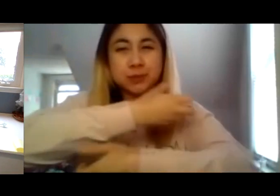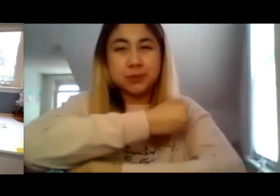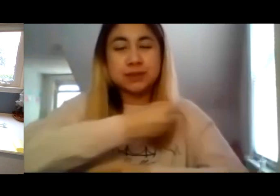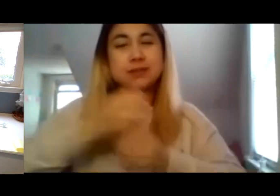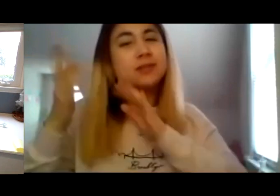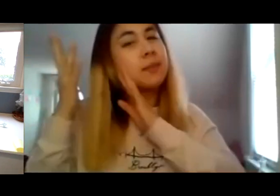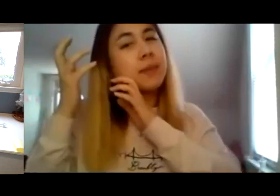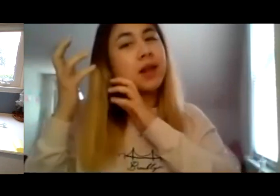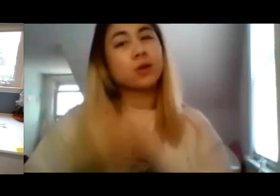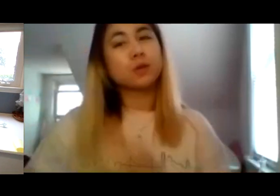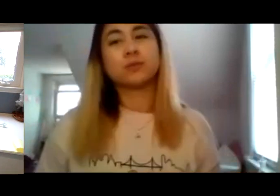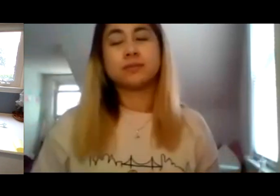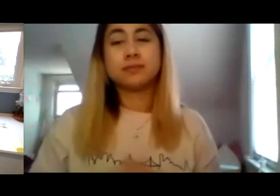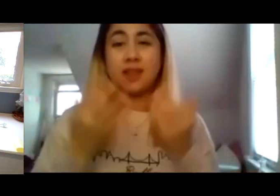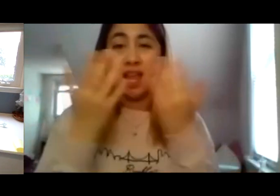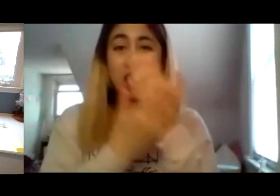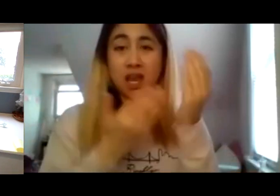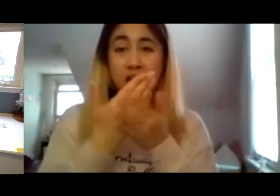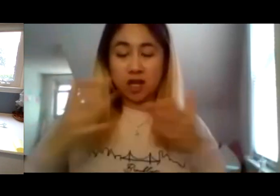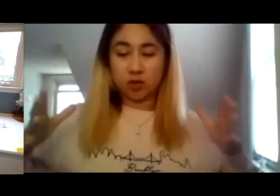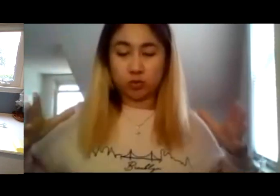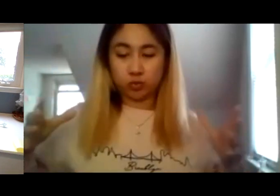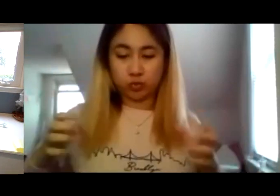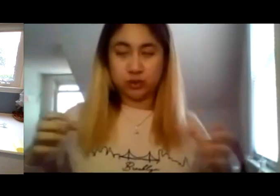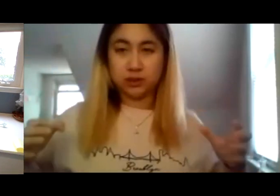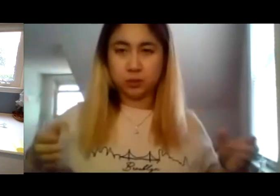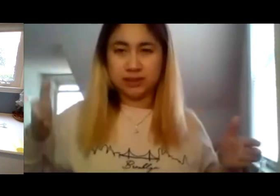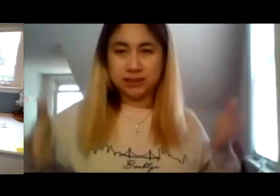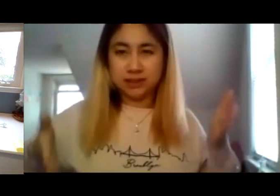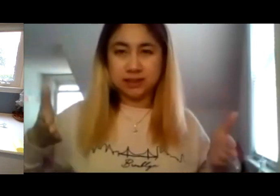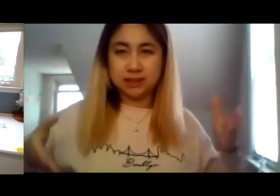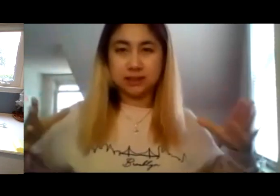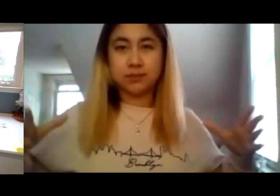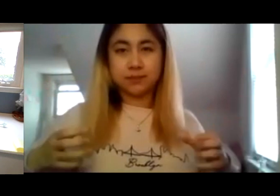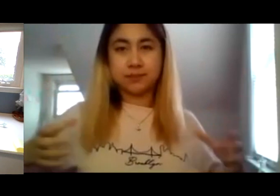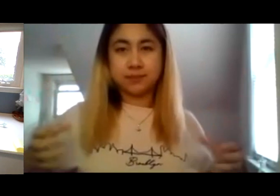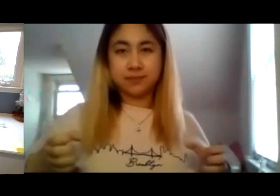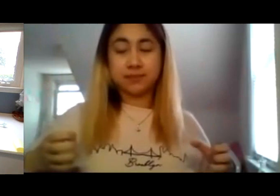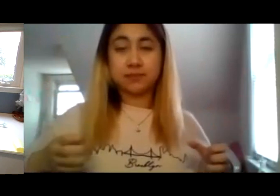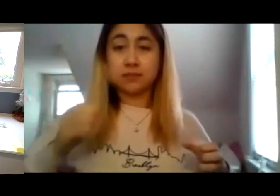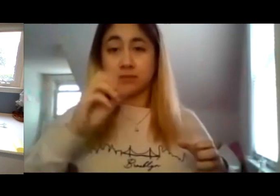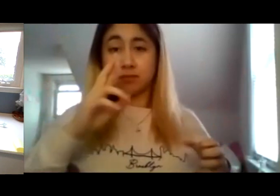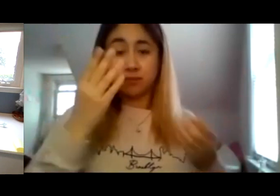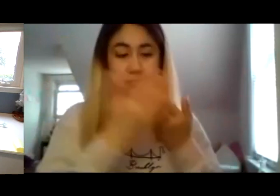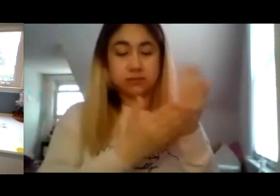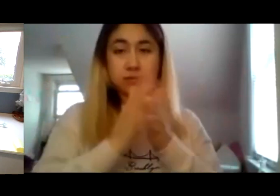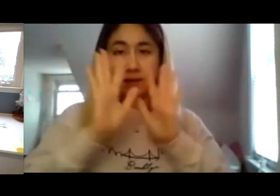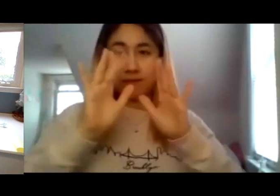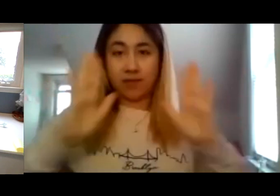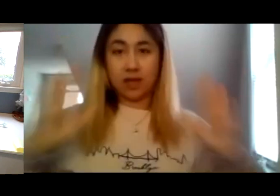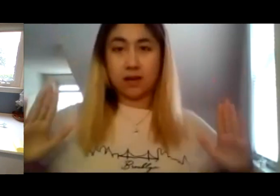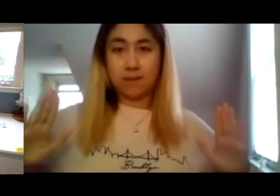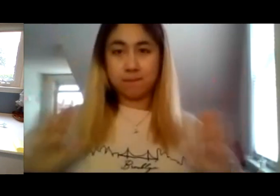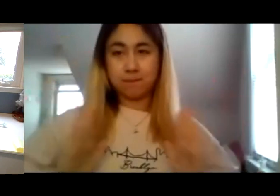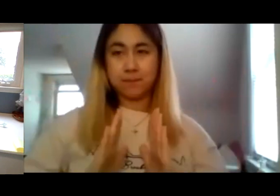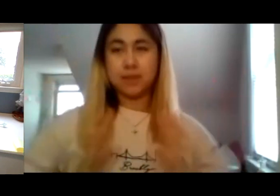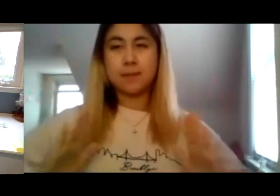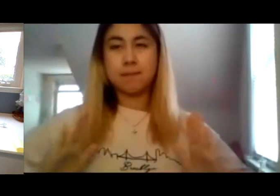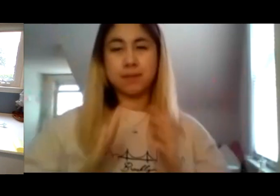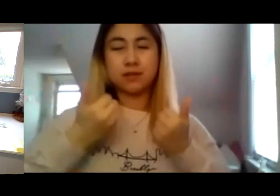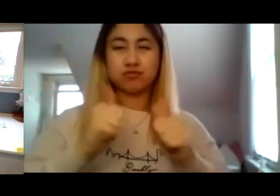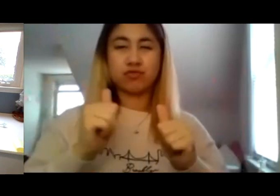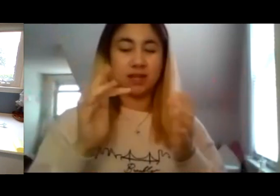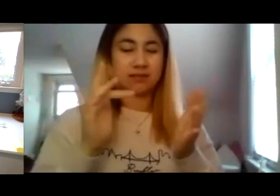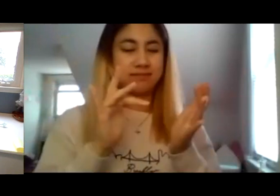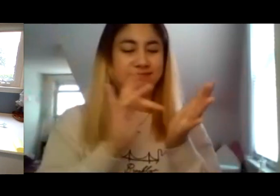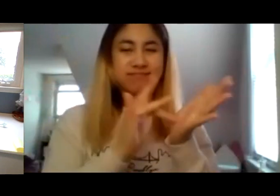pillows. Squeeze with our hands. Squeeze across with our hands. Try to touch our hands in the